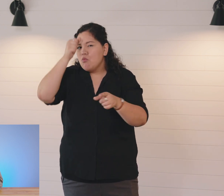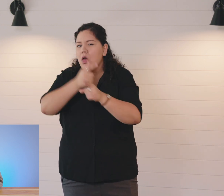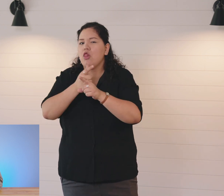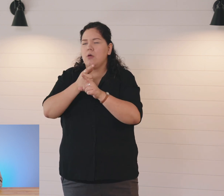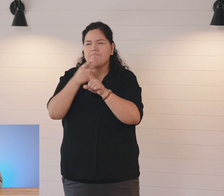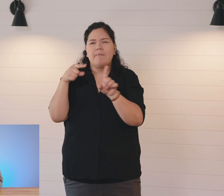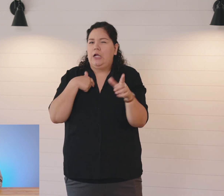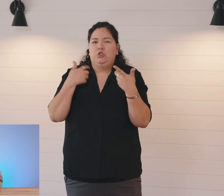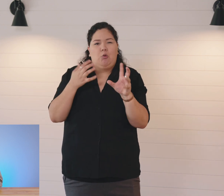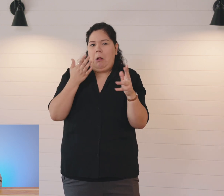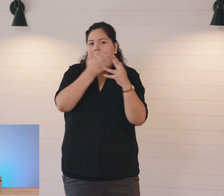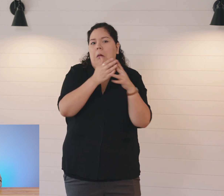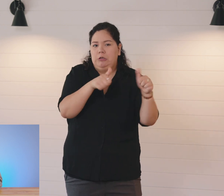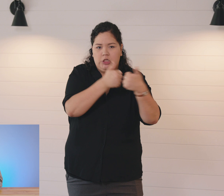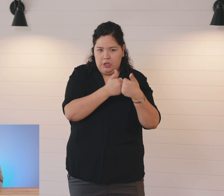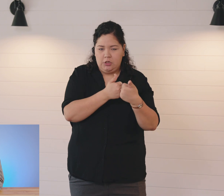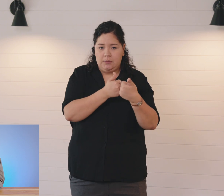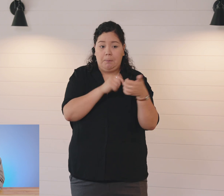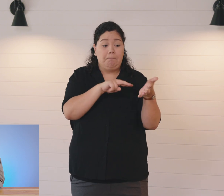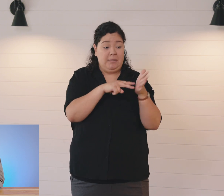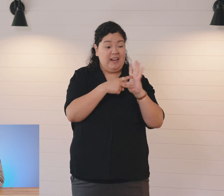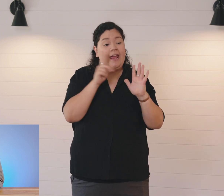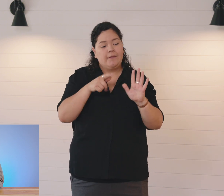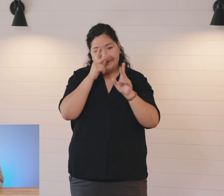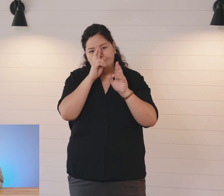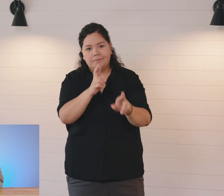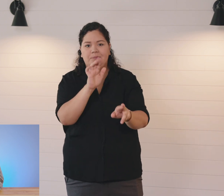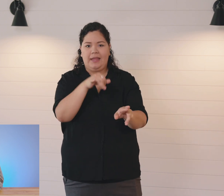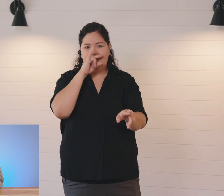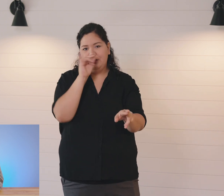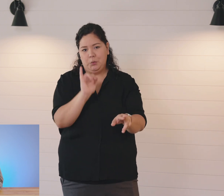with. And because you didn't want to mess with the big brother, you didn't mess with the kid.